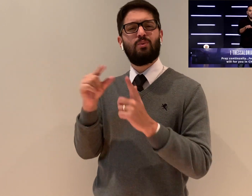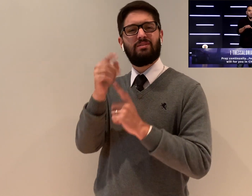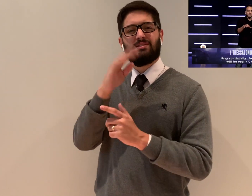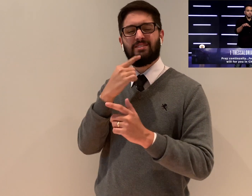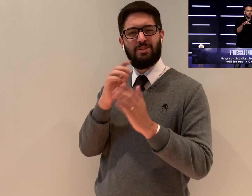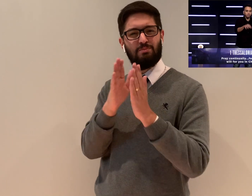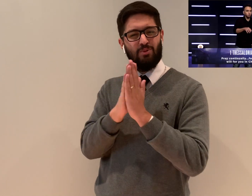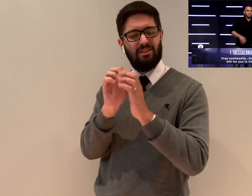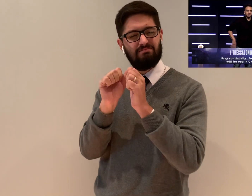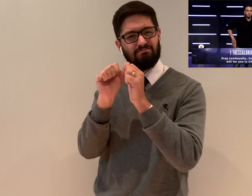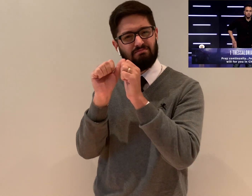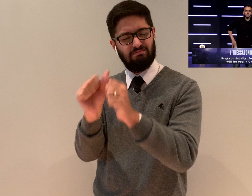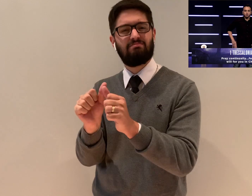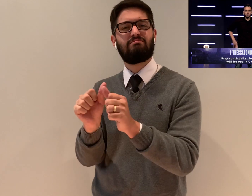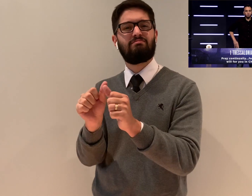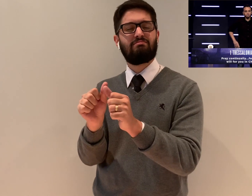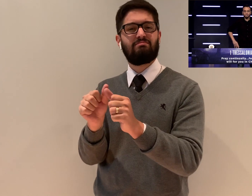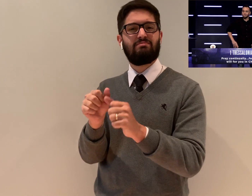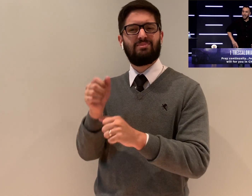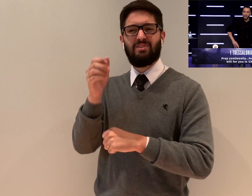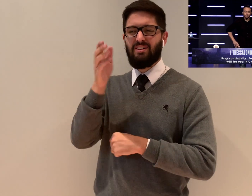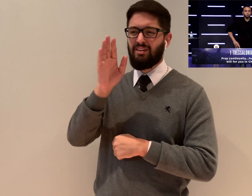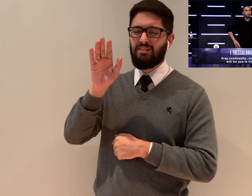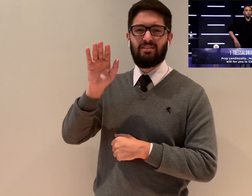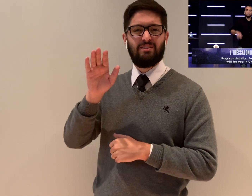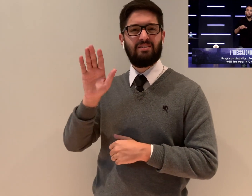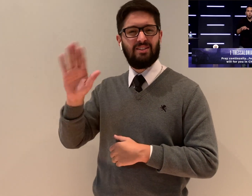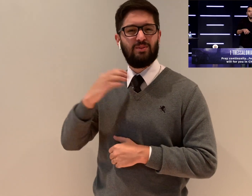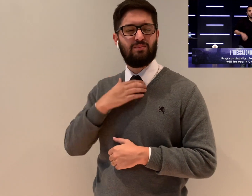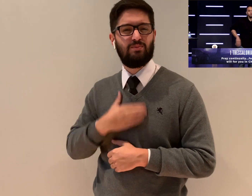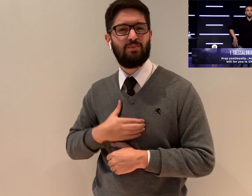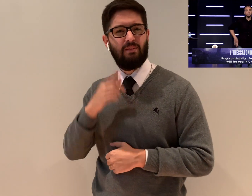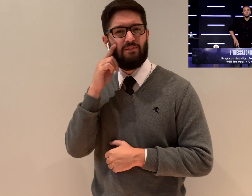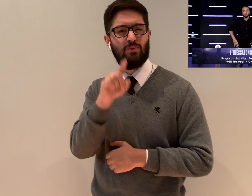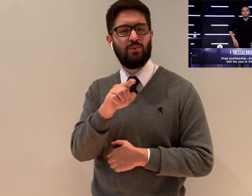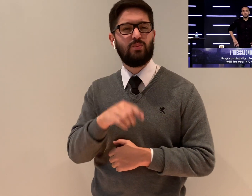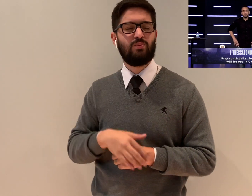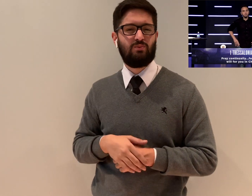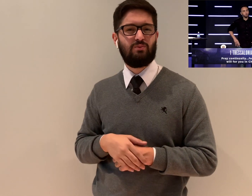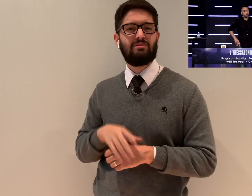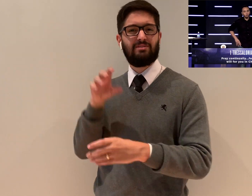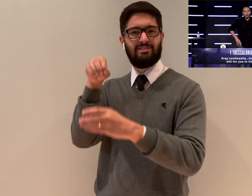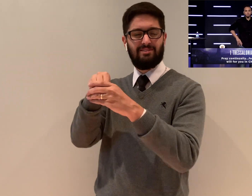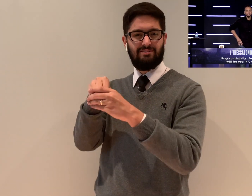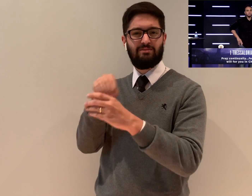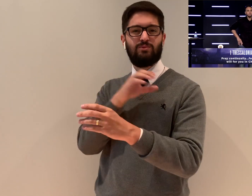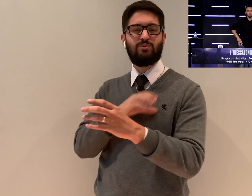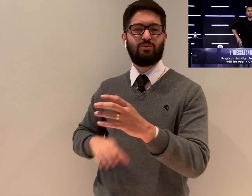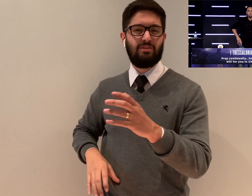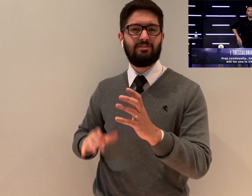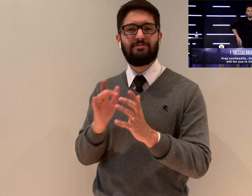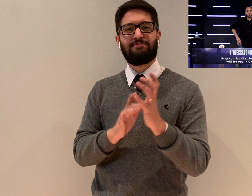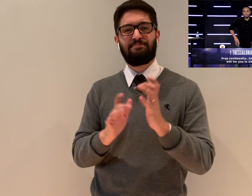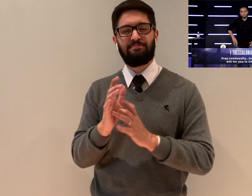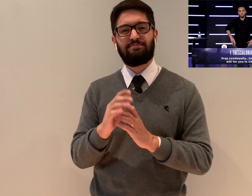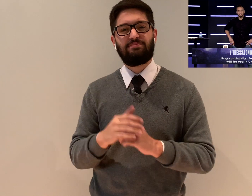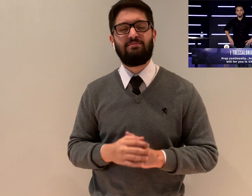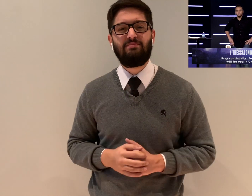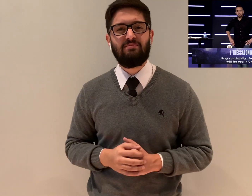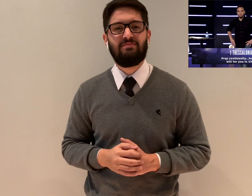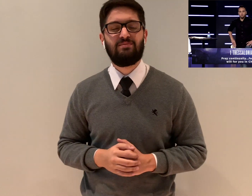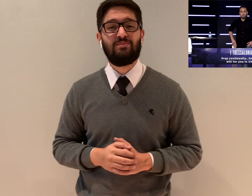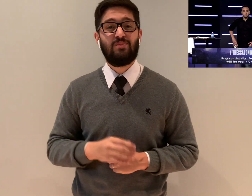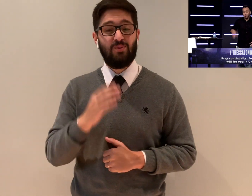pray continually, for this is God's will for you in Christ